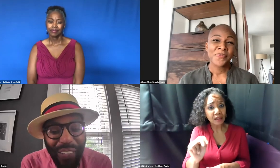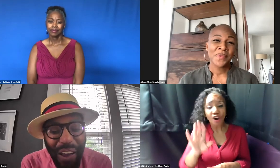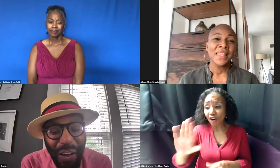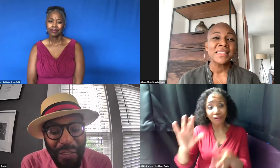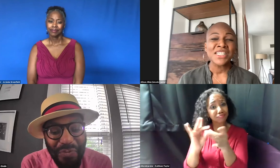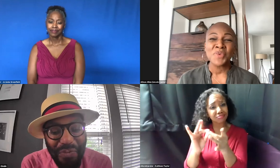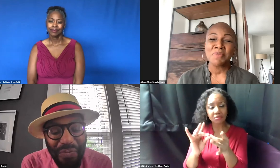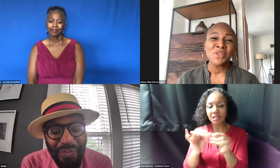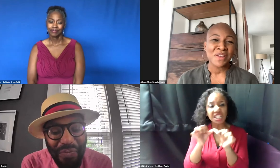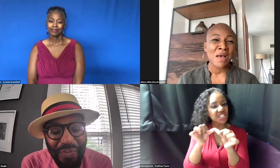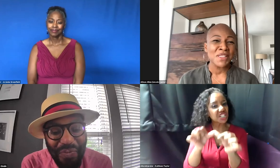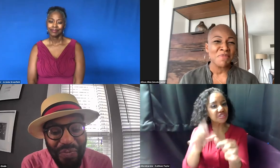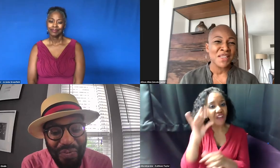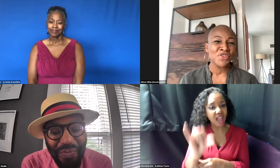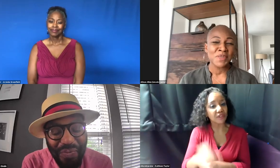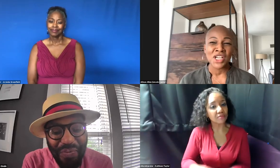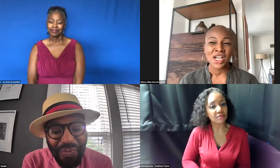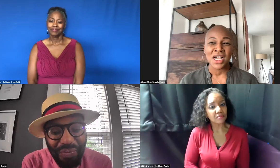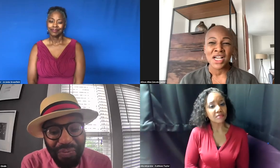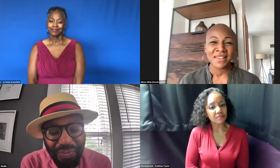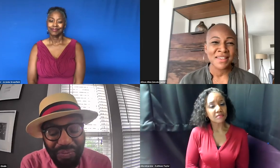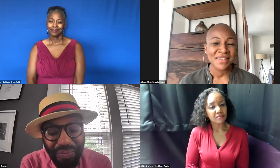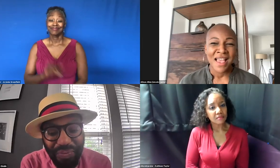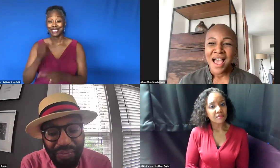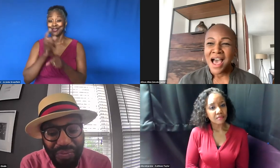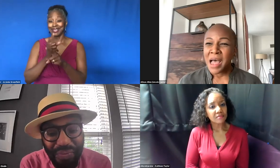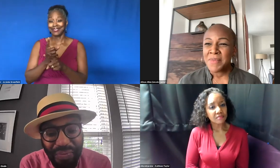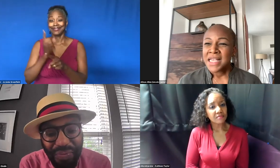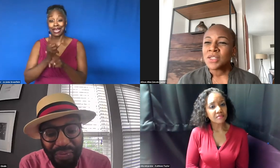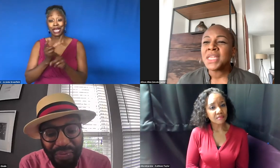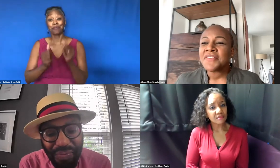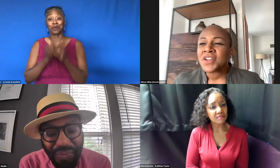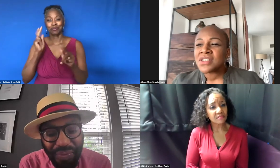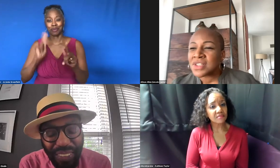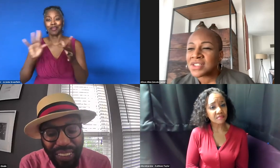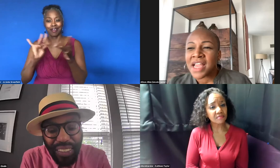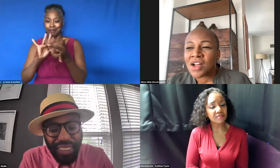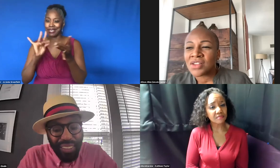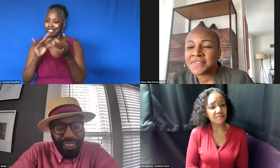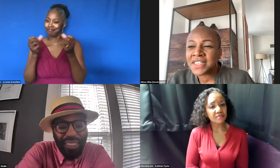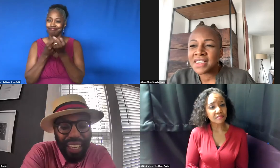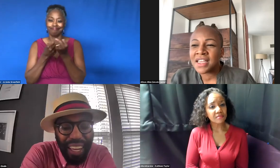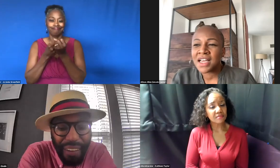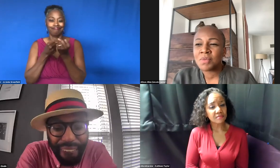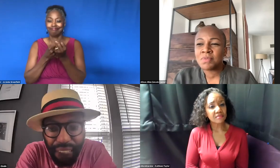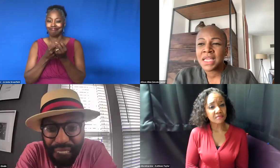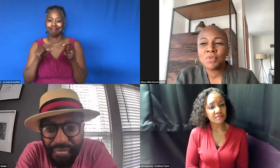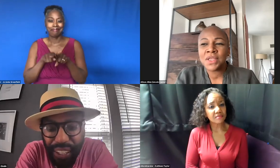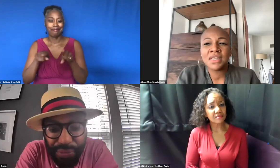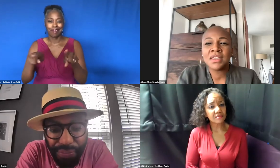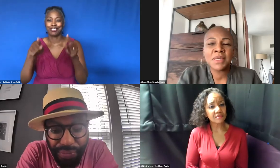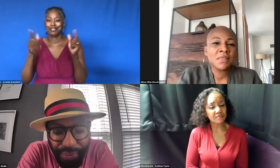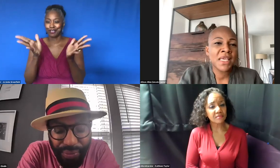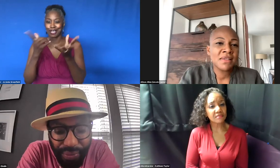right. Yeah. And that's actually what most of the comments have been as you've been talking about this. So many of our students are now living